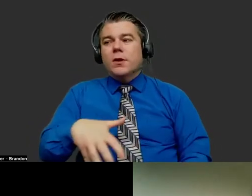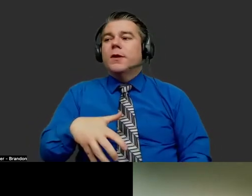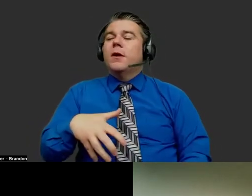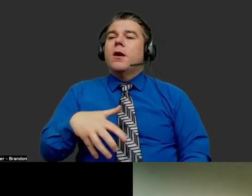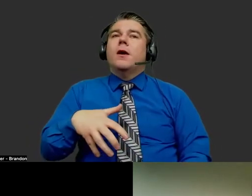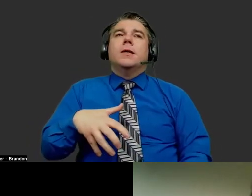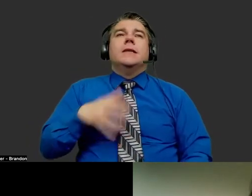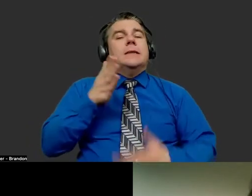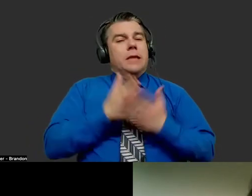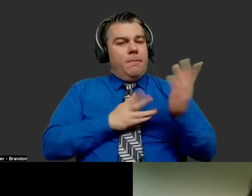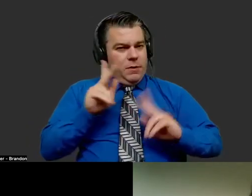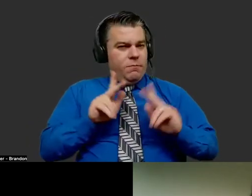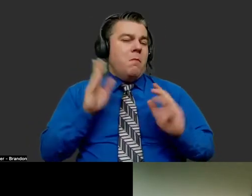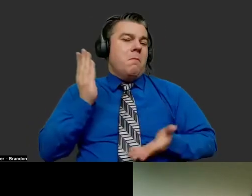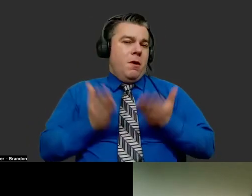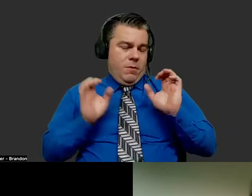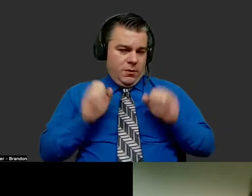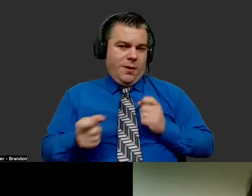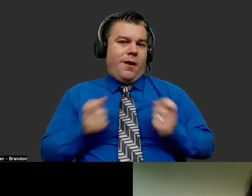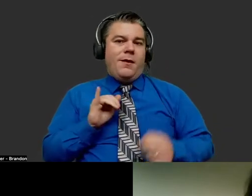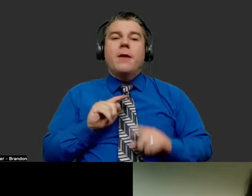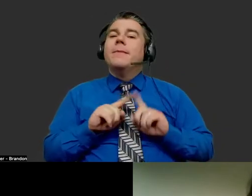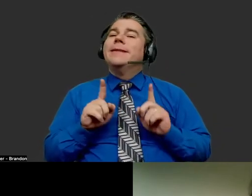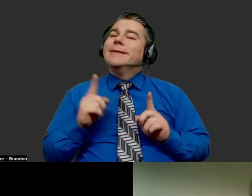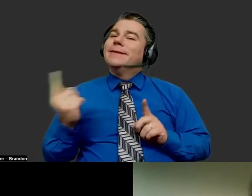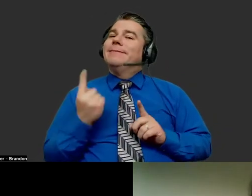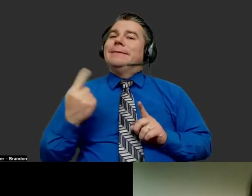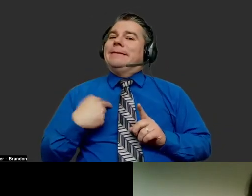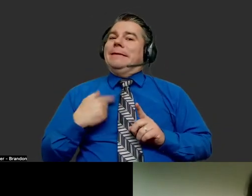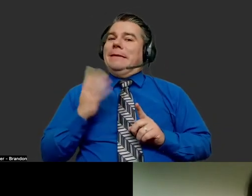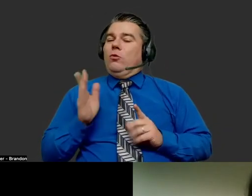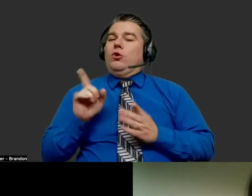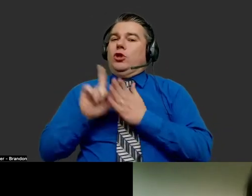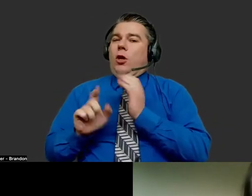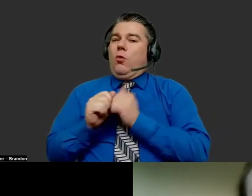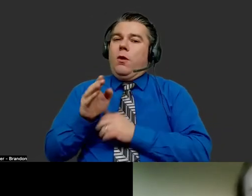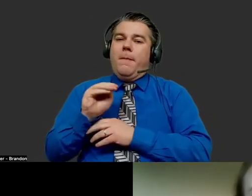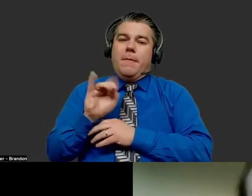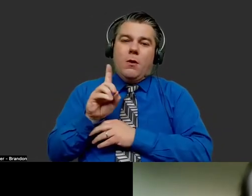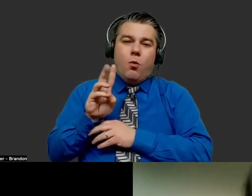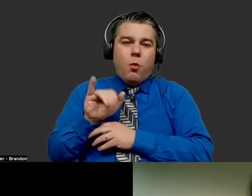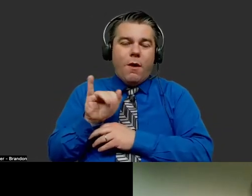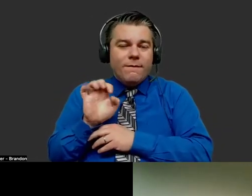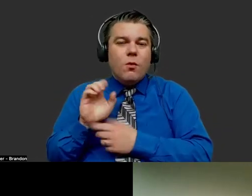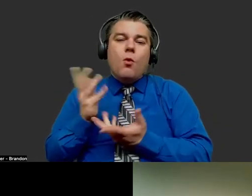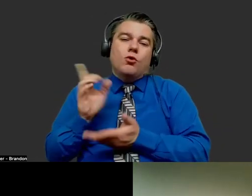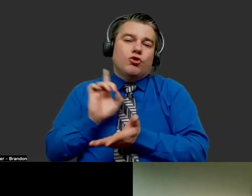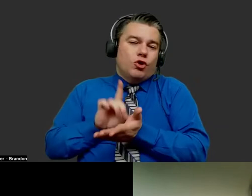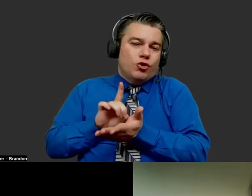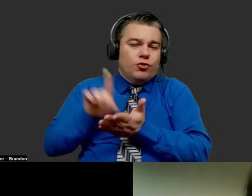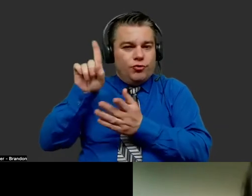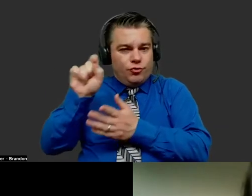some people could probably handle it, but it is something that I would run through either your midwife or your doctor to make